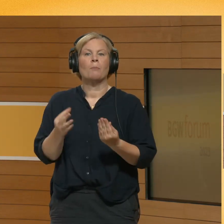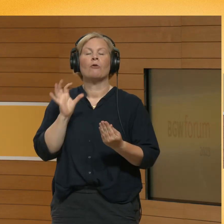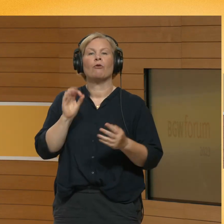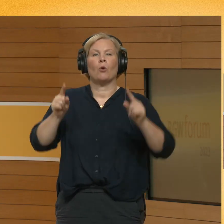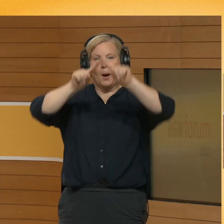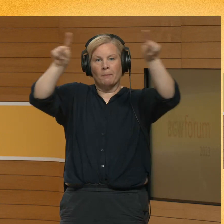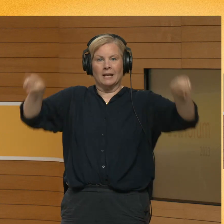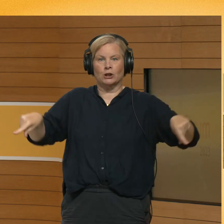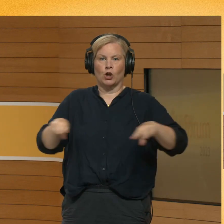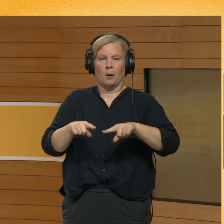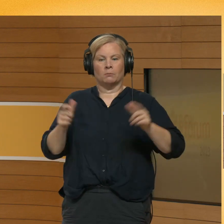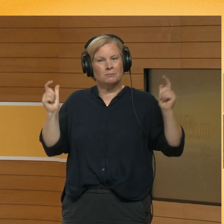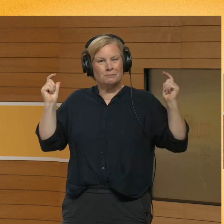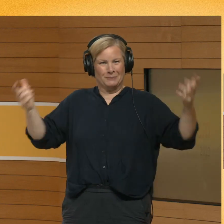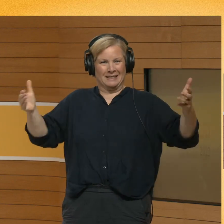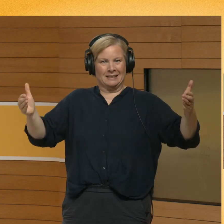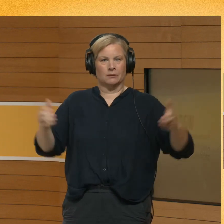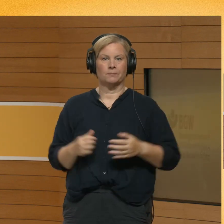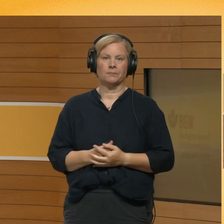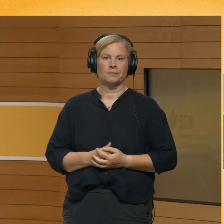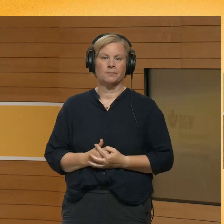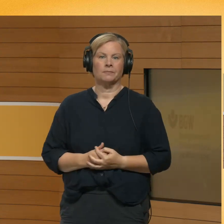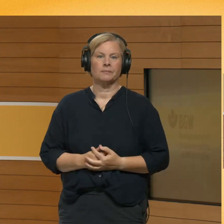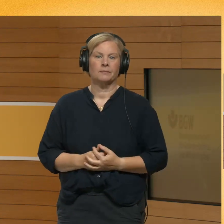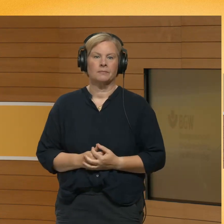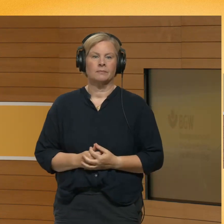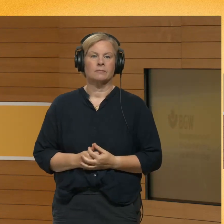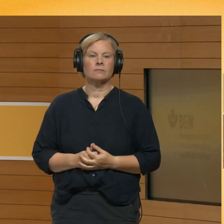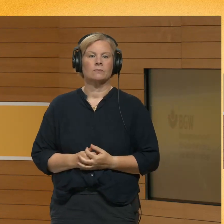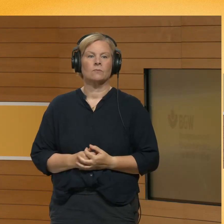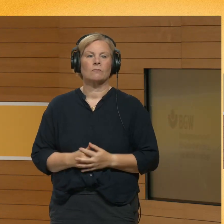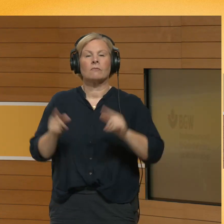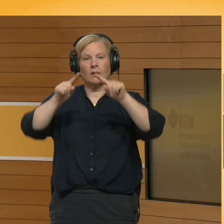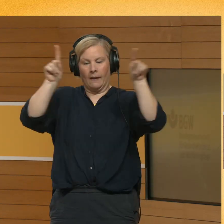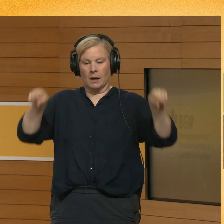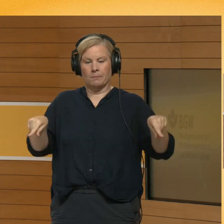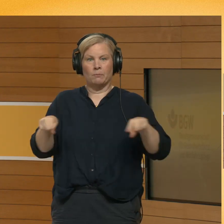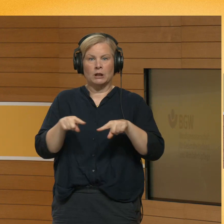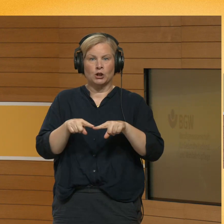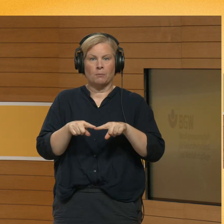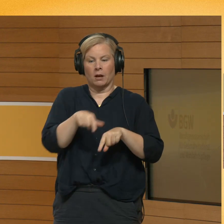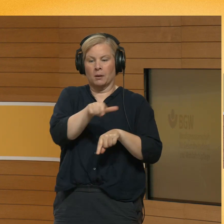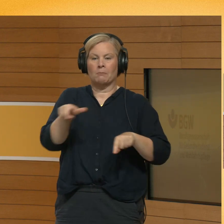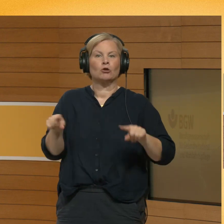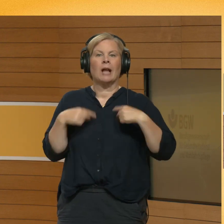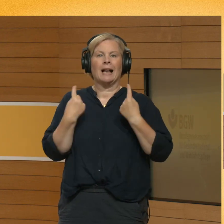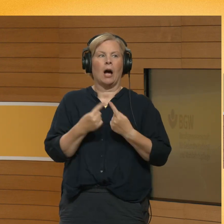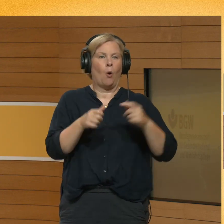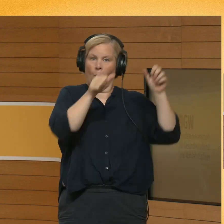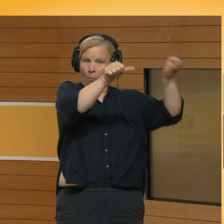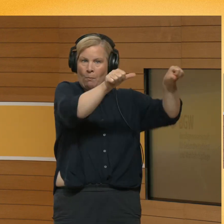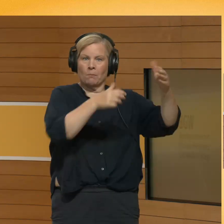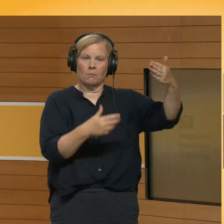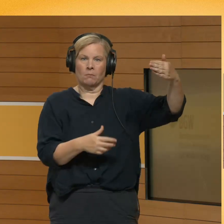celebration and communication. We found that communication isn't great within our organisation, so we're using the